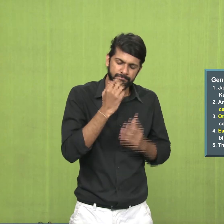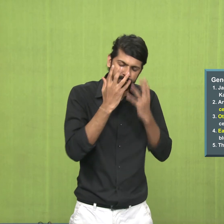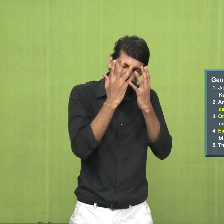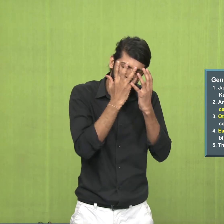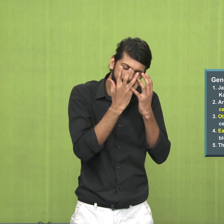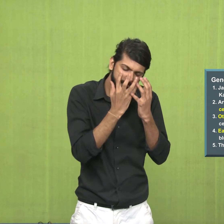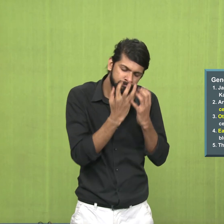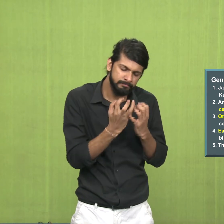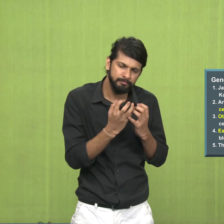disappointing,